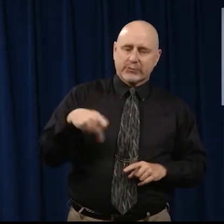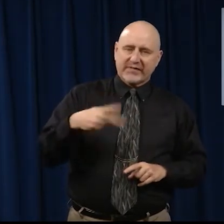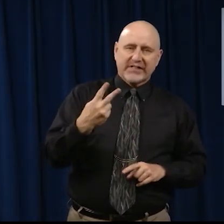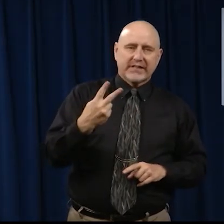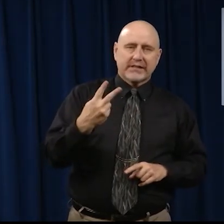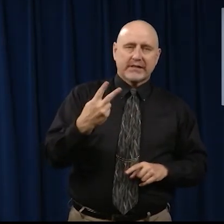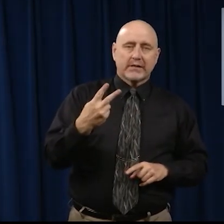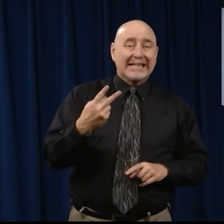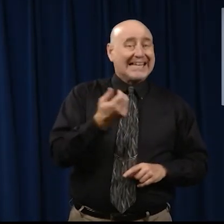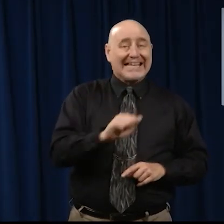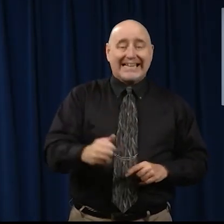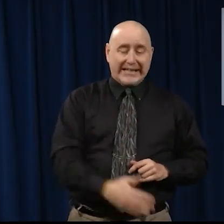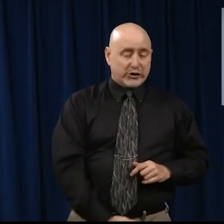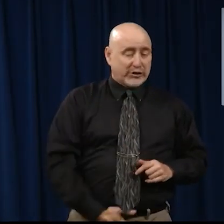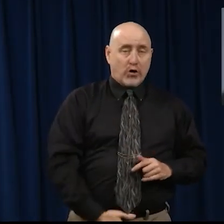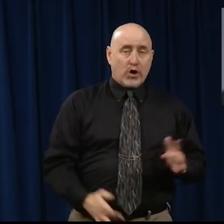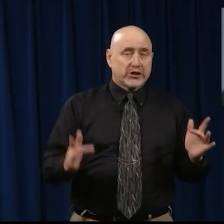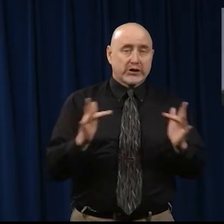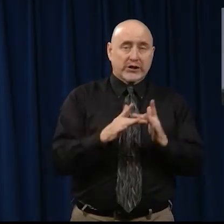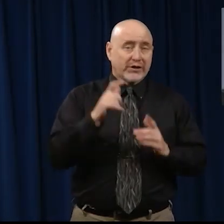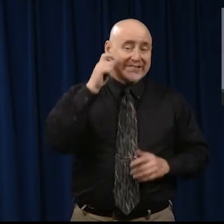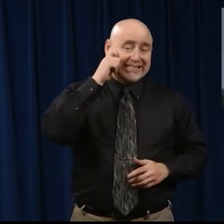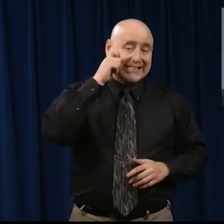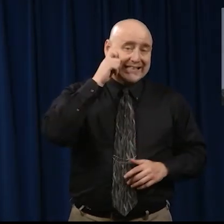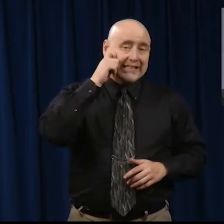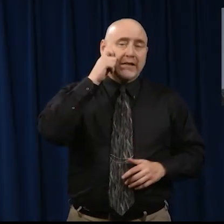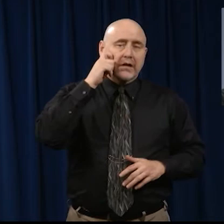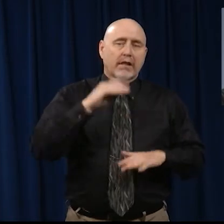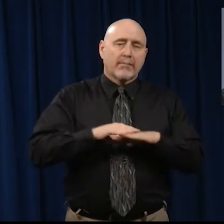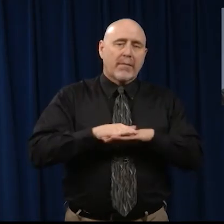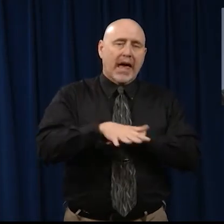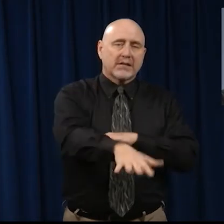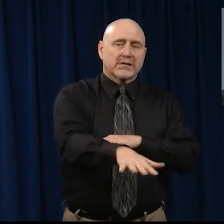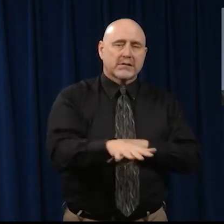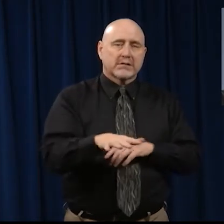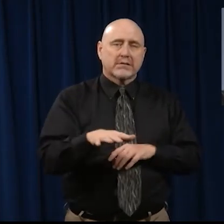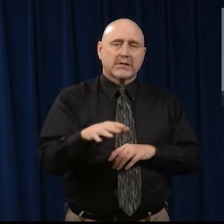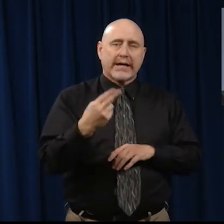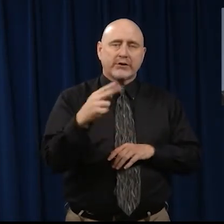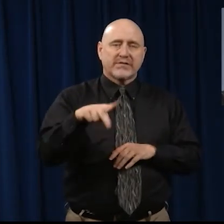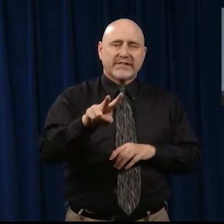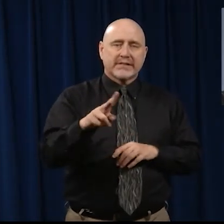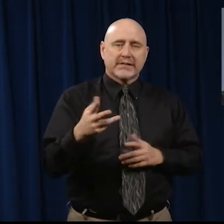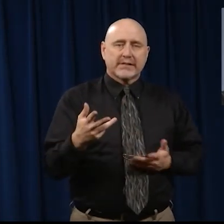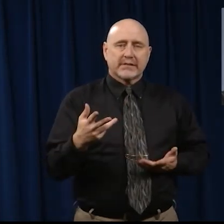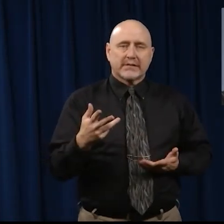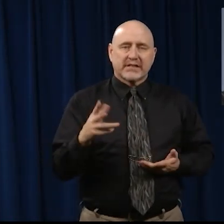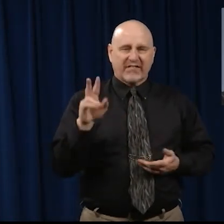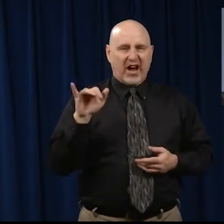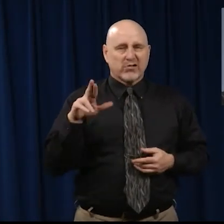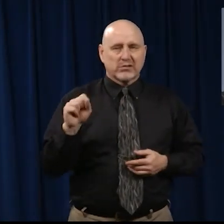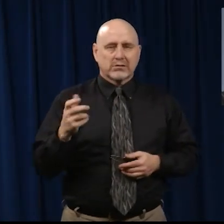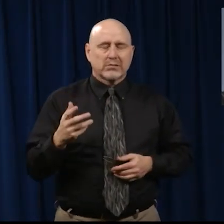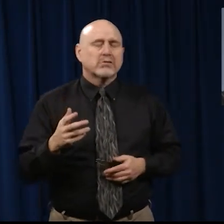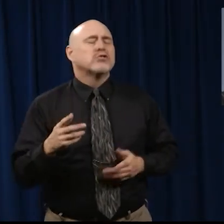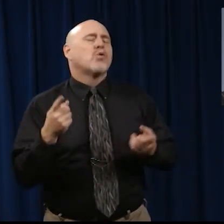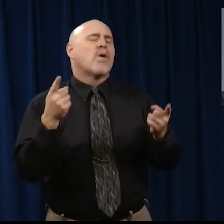HPV because any genital touching of the skin can pass this particular virus. Now,